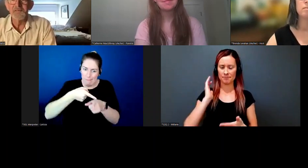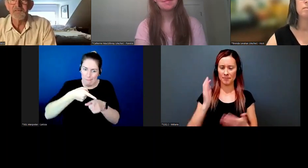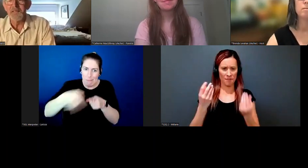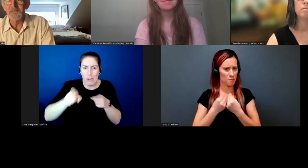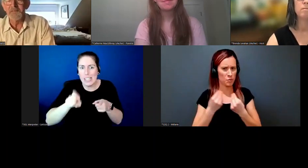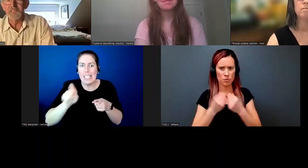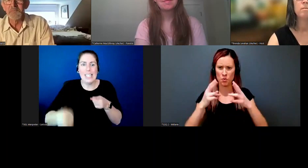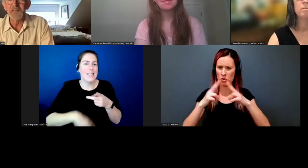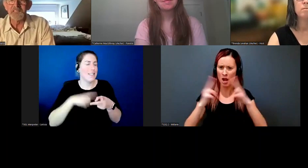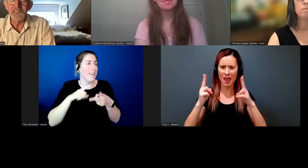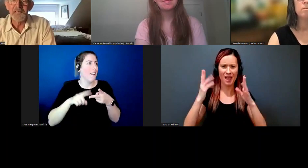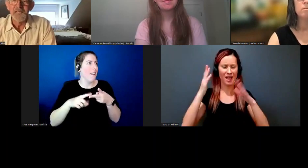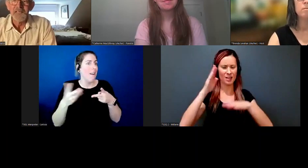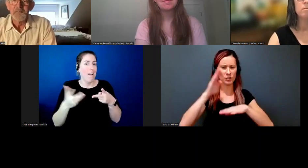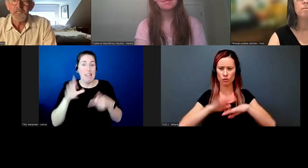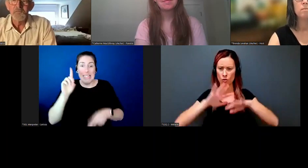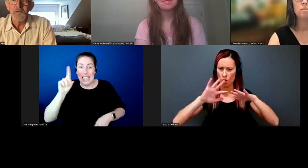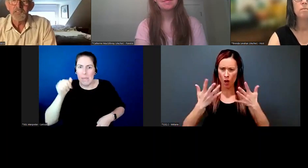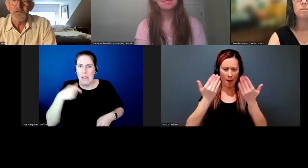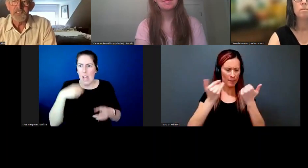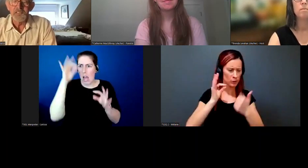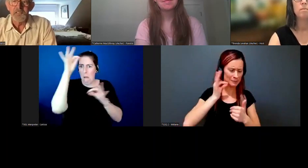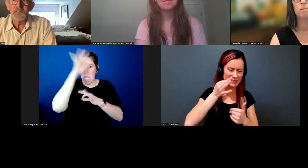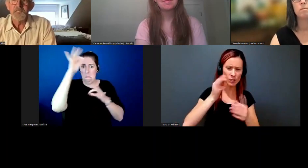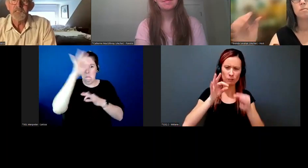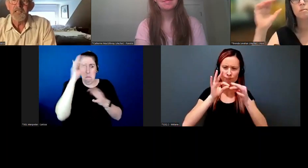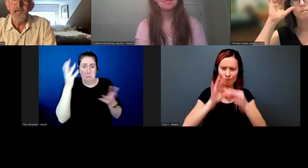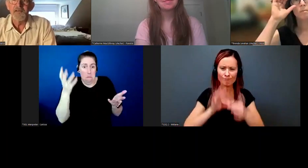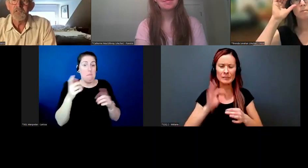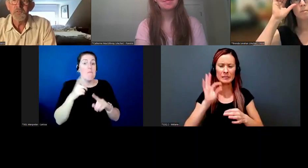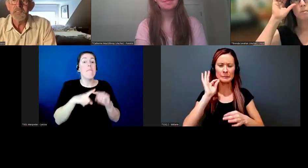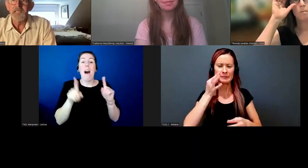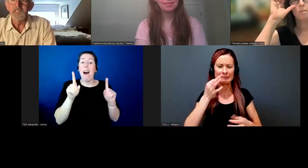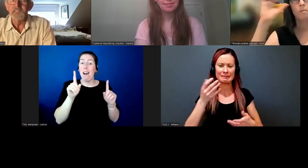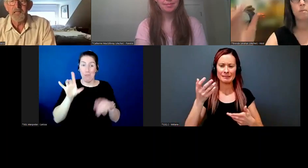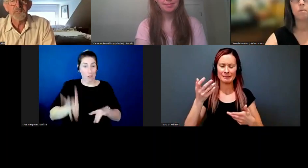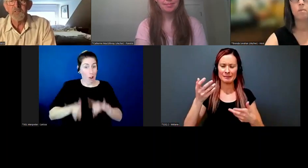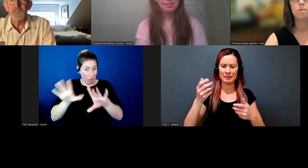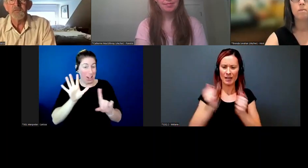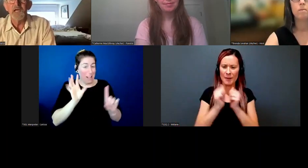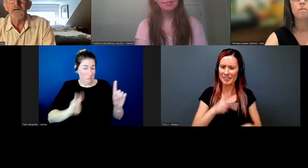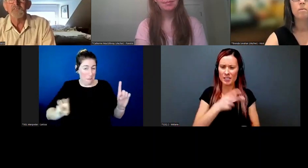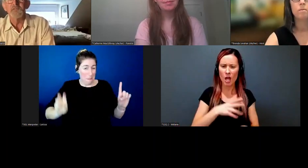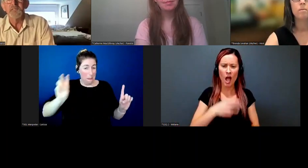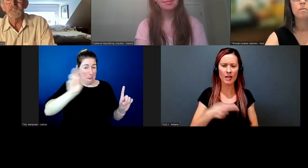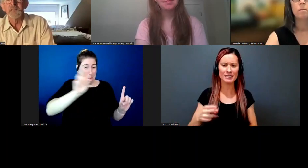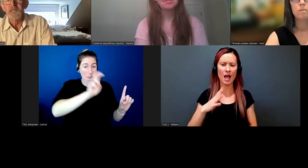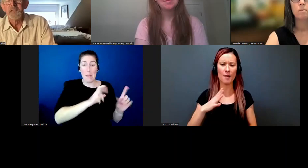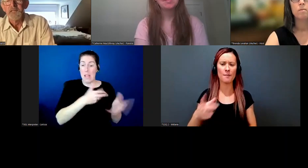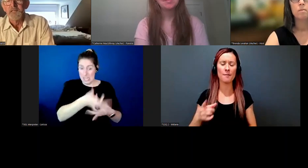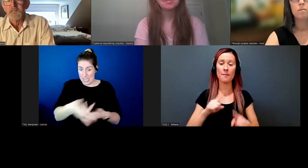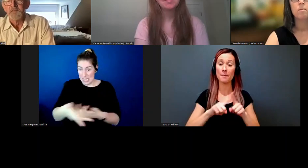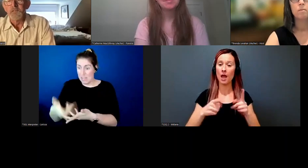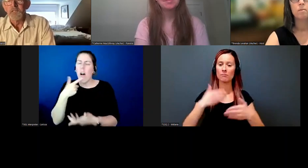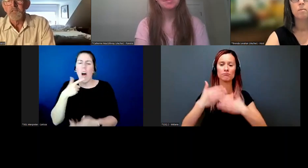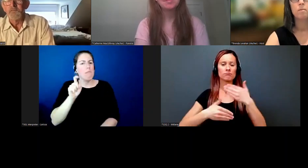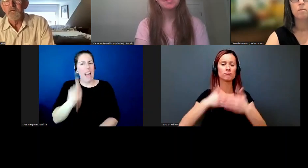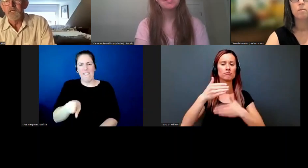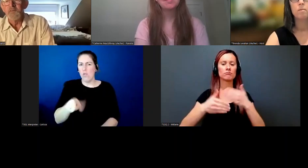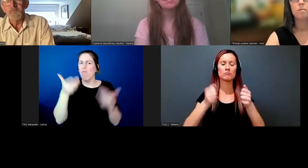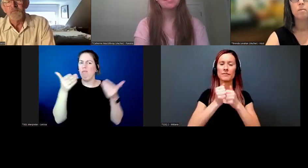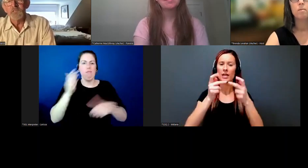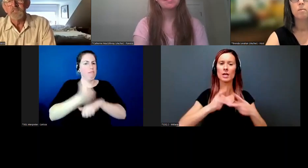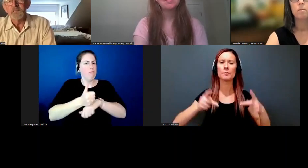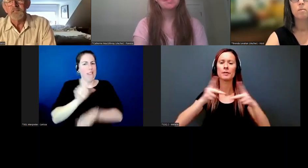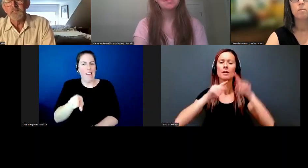know, disabilities. But he went across the country. And after doing that, he says, absolutely, we have to do this. So the